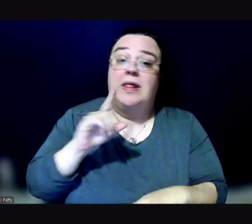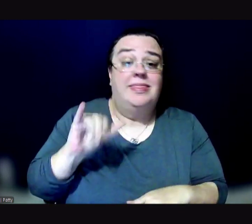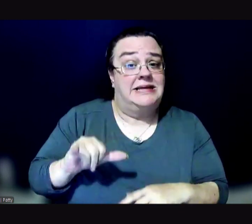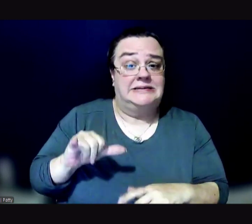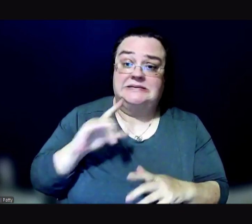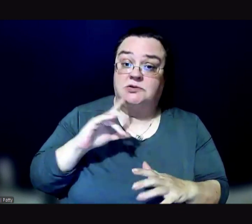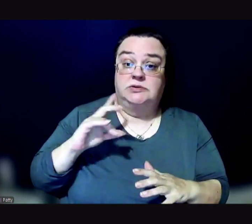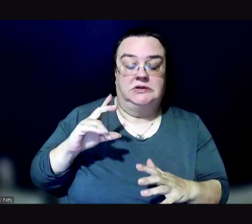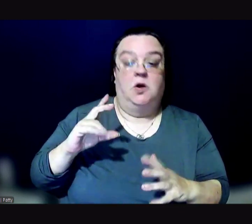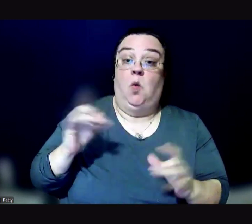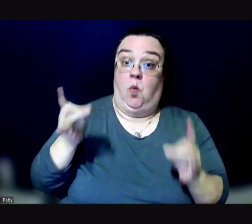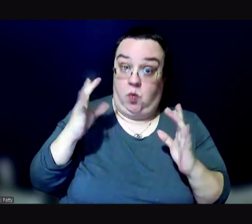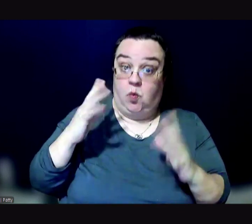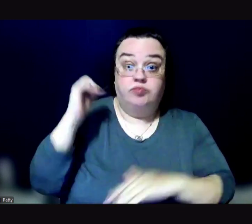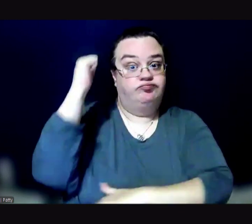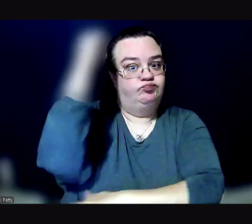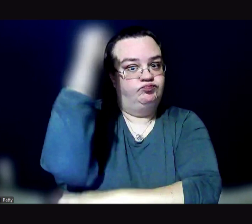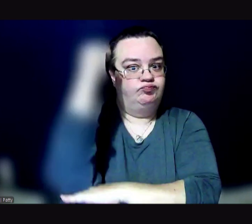we had, and